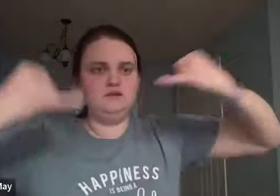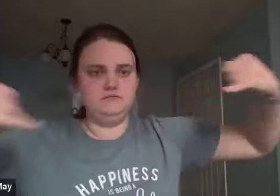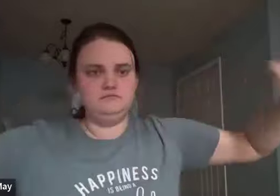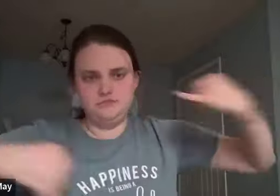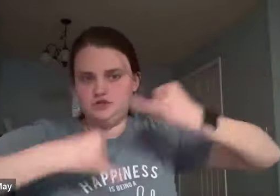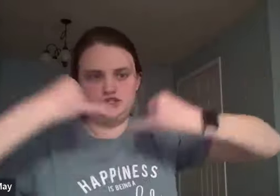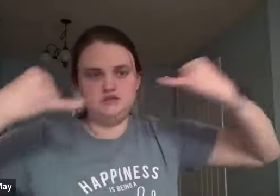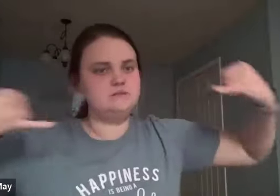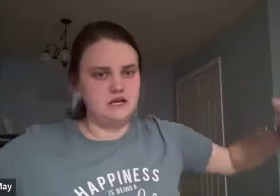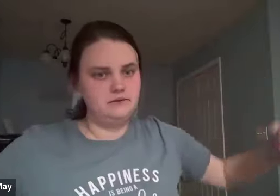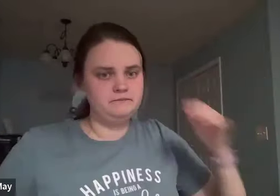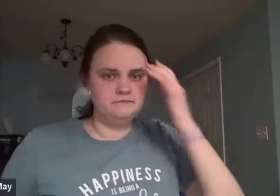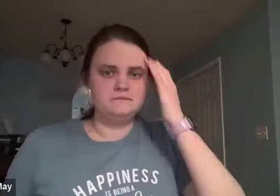be, you could just do spaghetti.